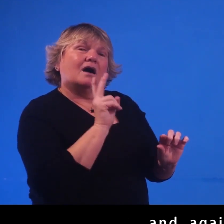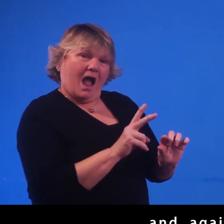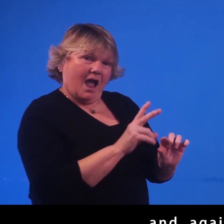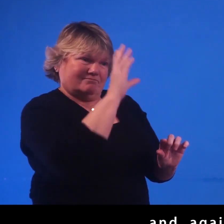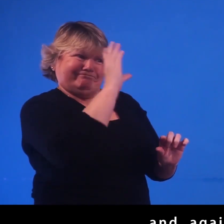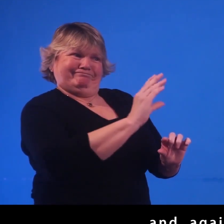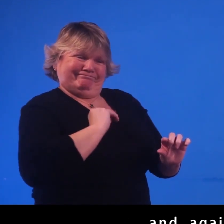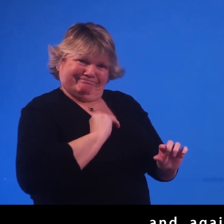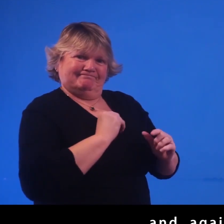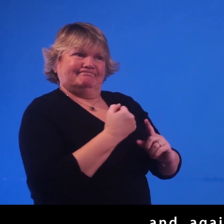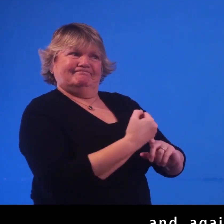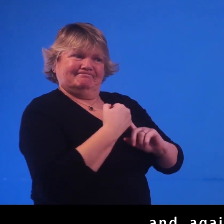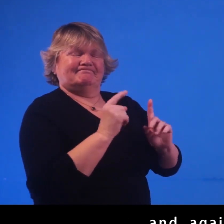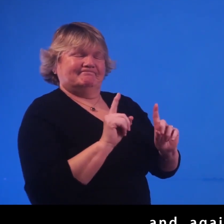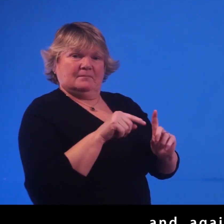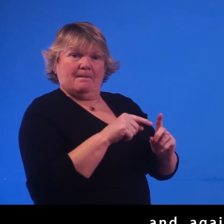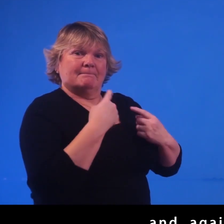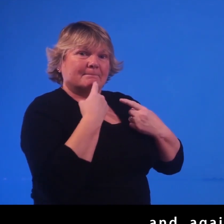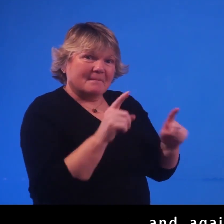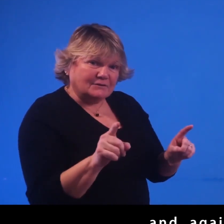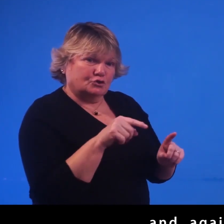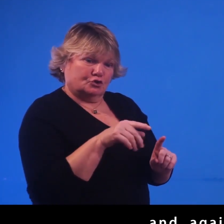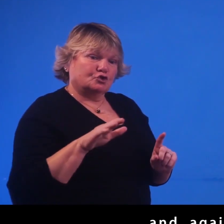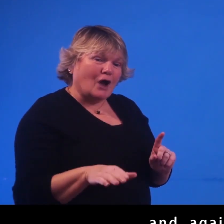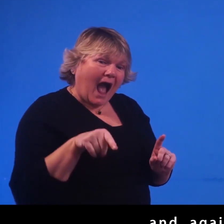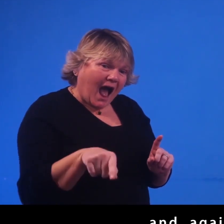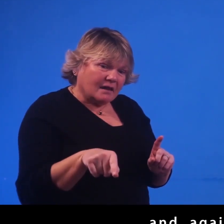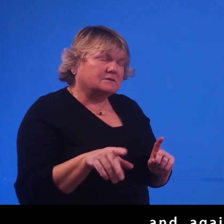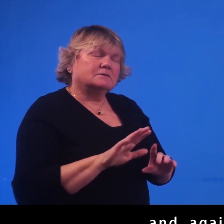and again reinforces the message to the child to not be idle.